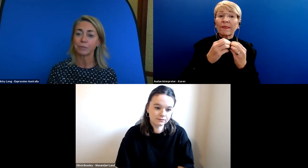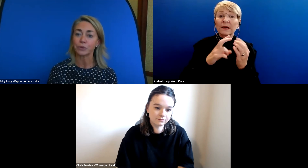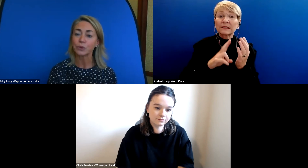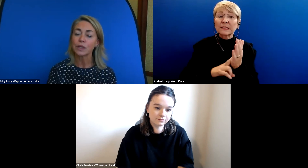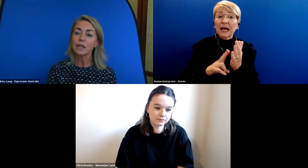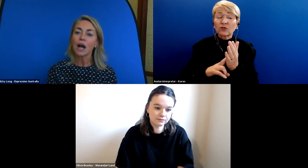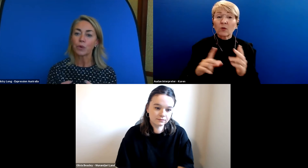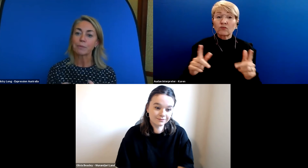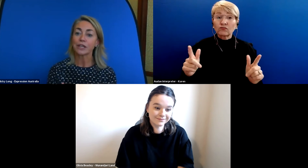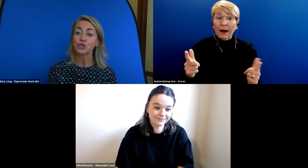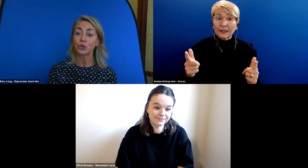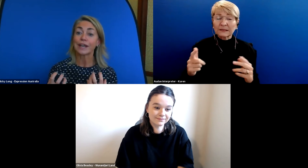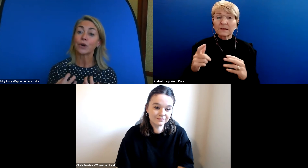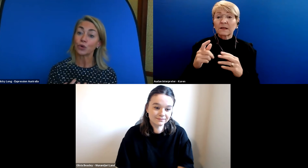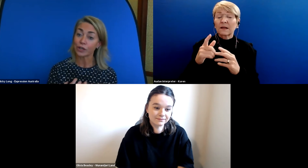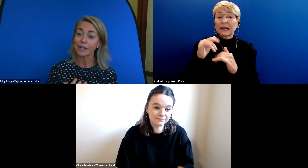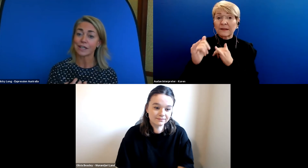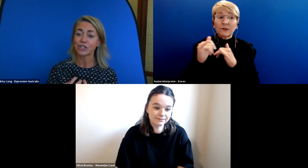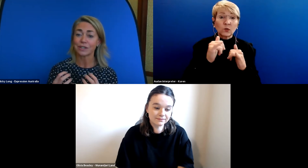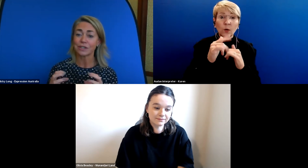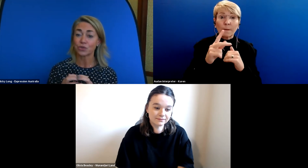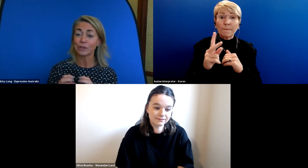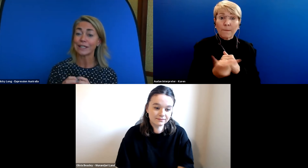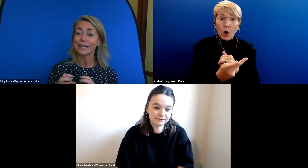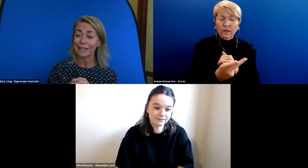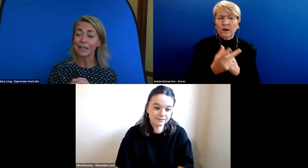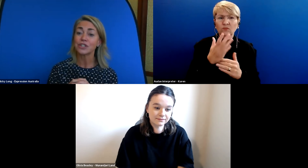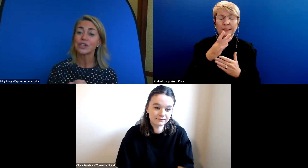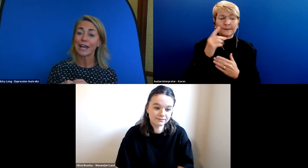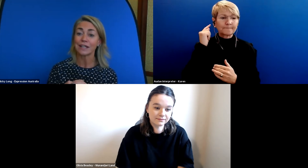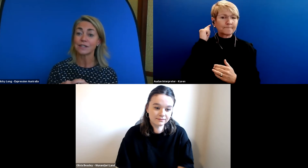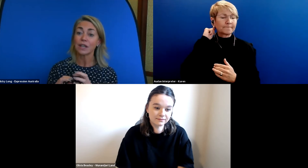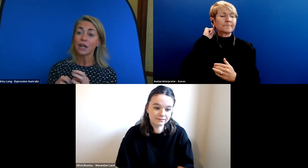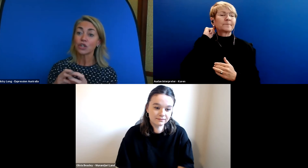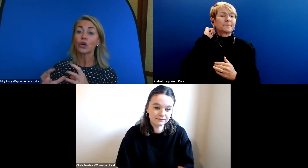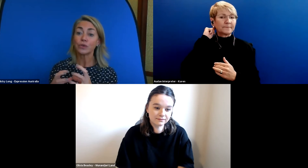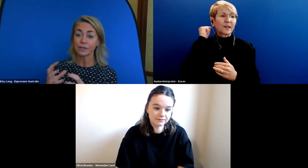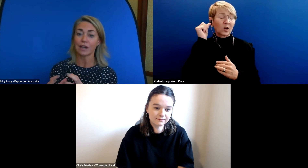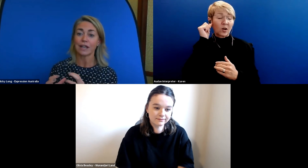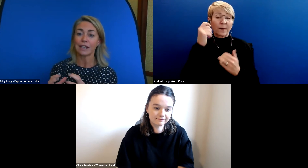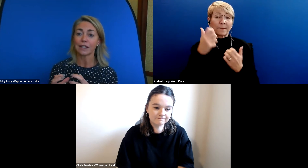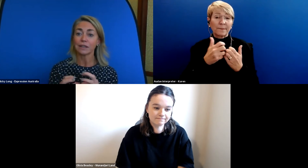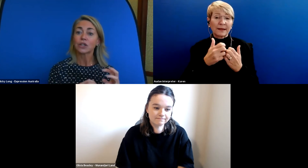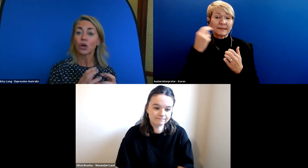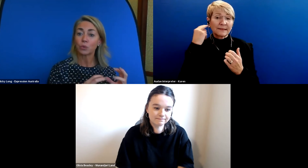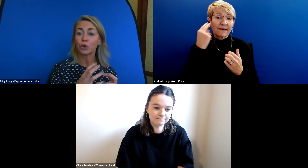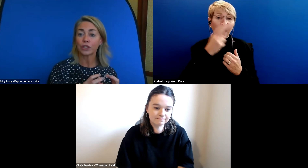young people, I want to make sure that our organisation is truly engaged and